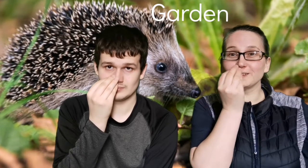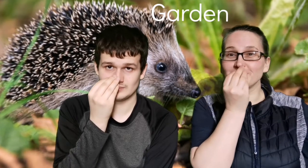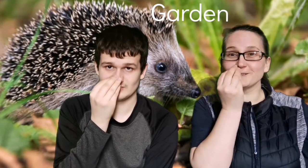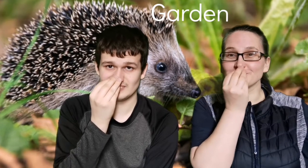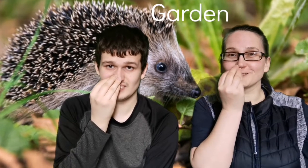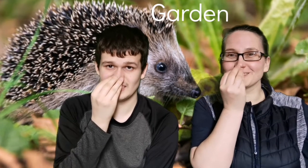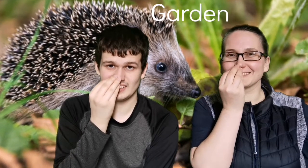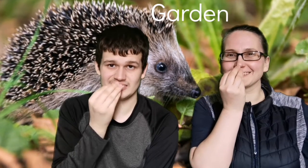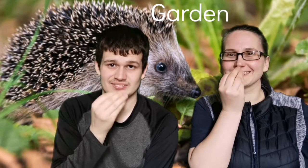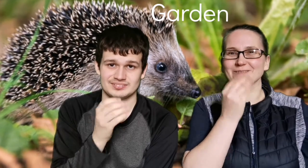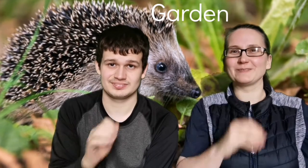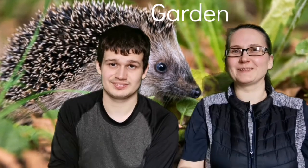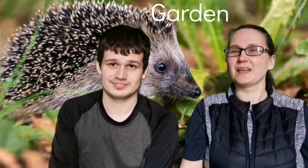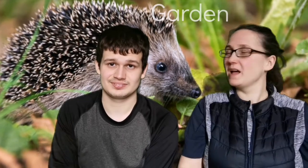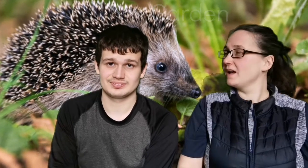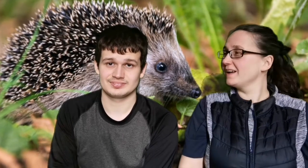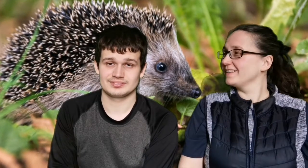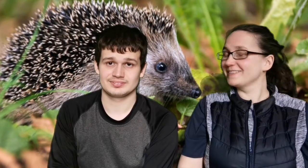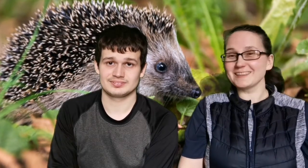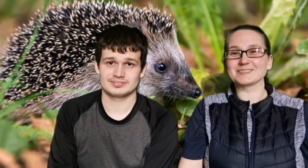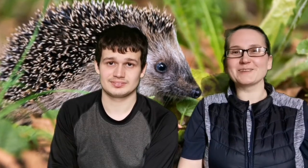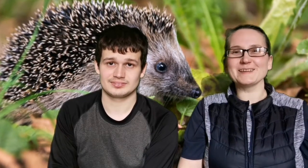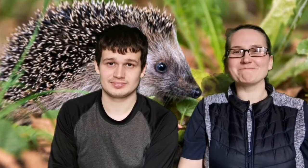the nose. Yeah. That's great.